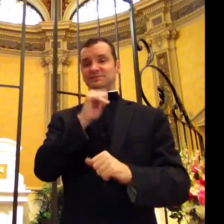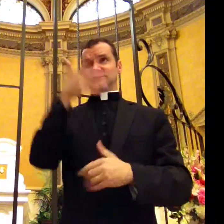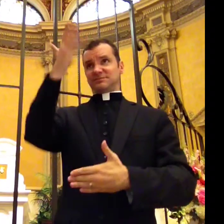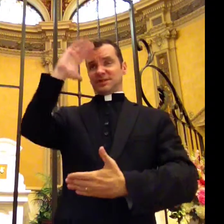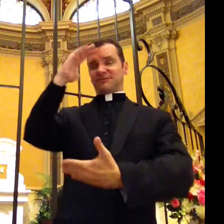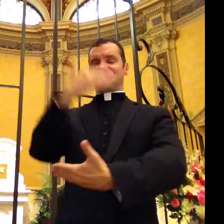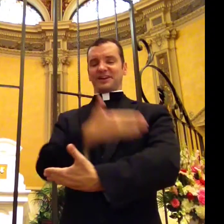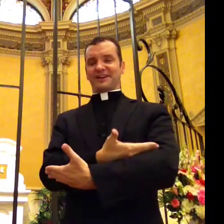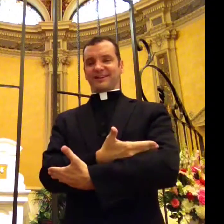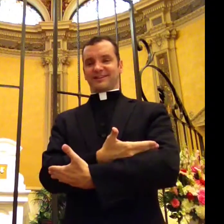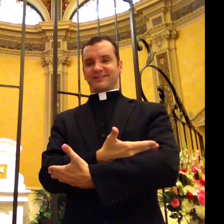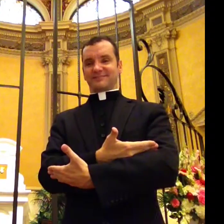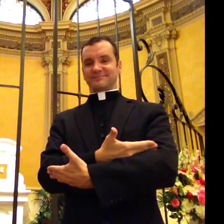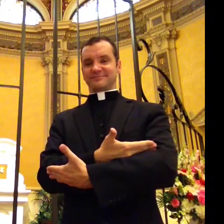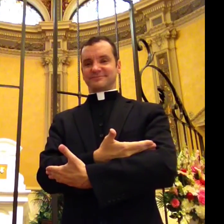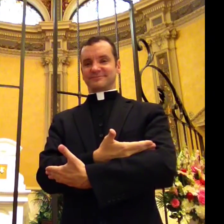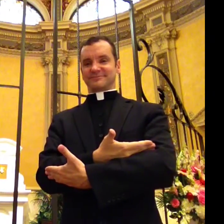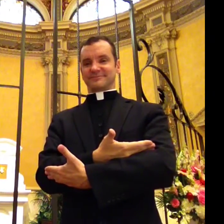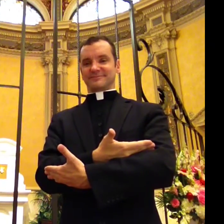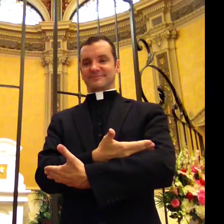and to follow his word.